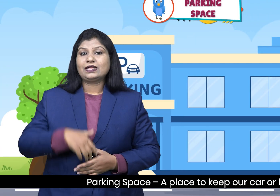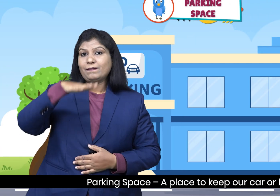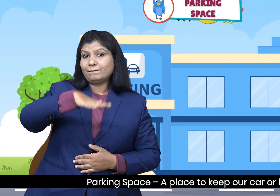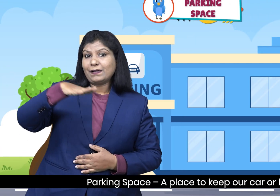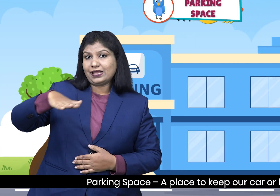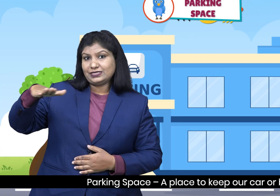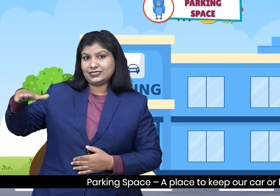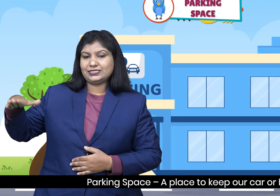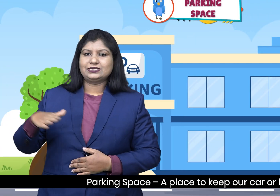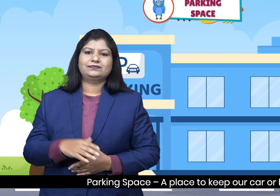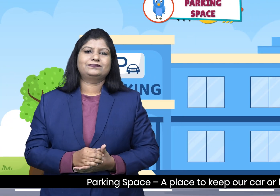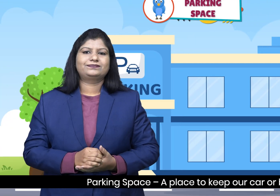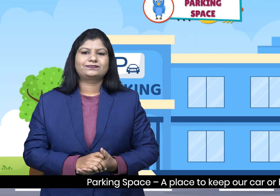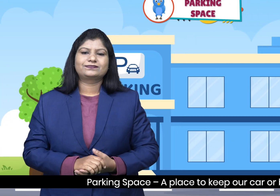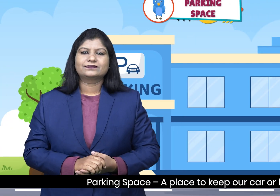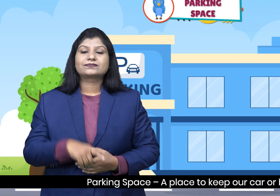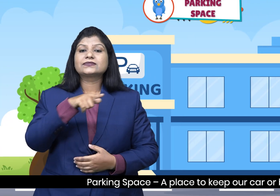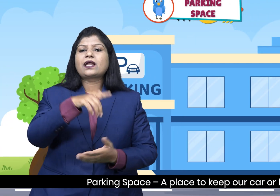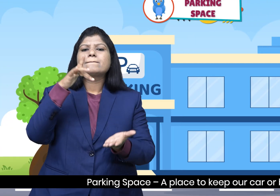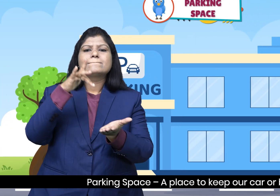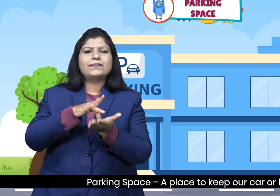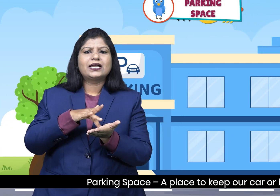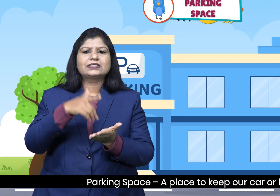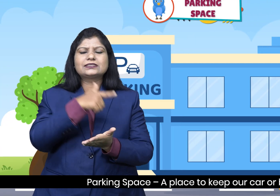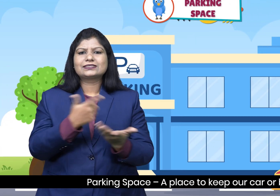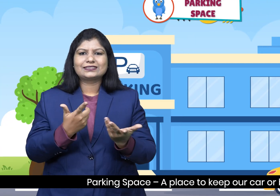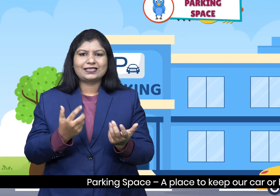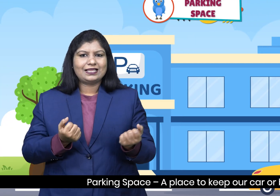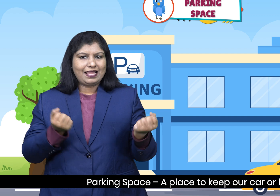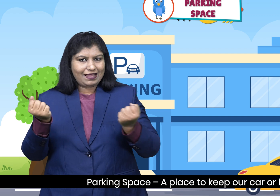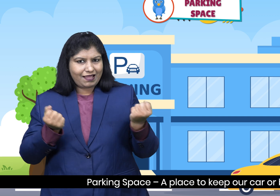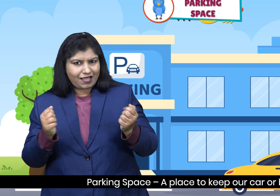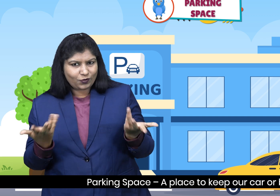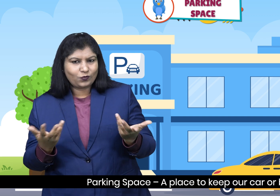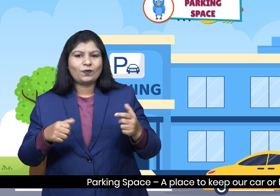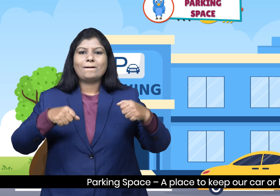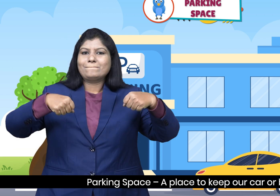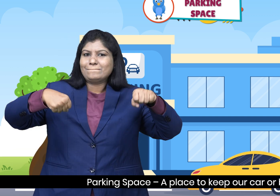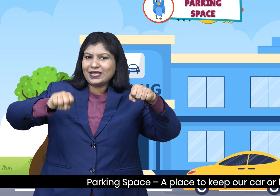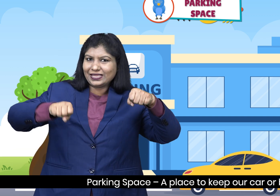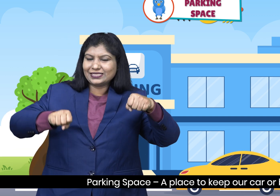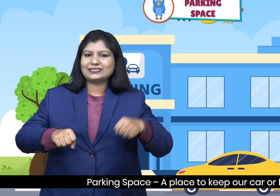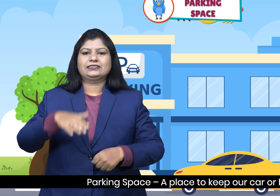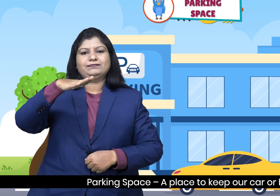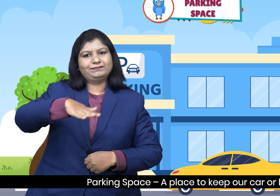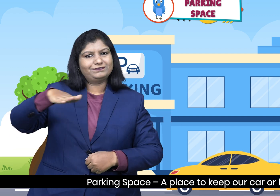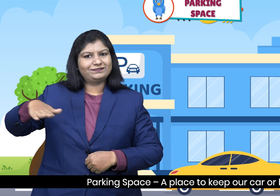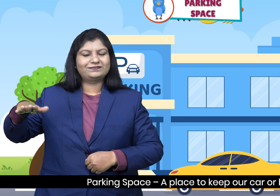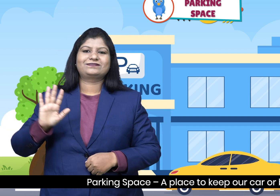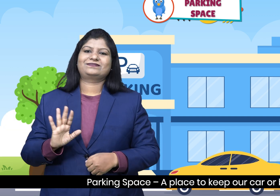Parking space. A place to keep our car or bike.